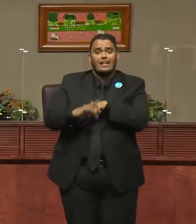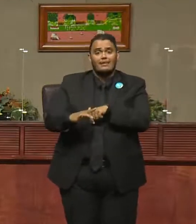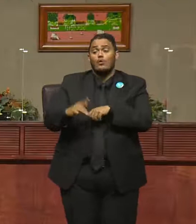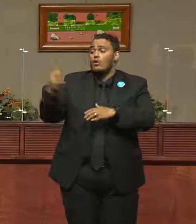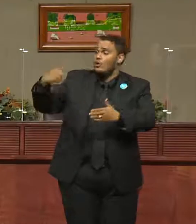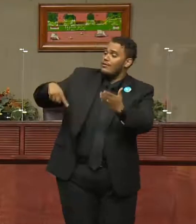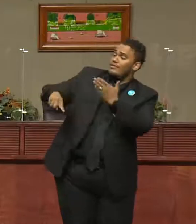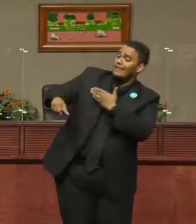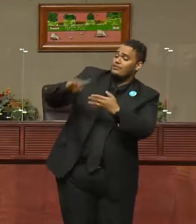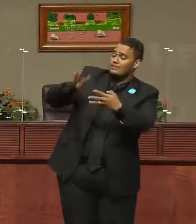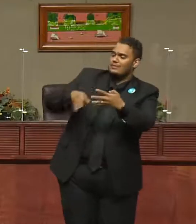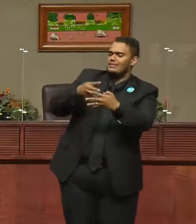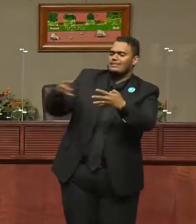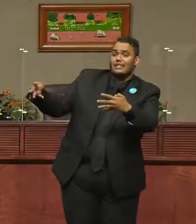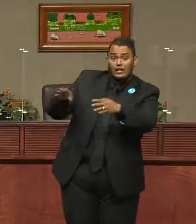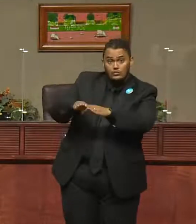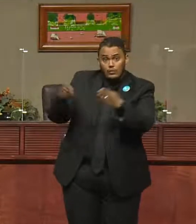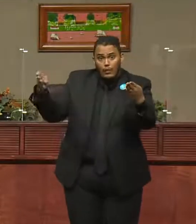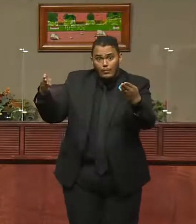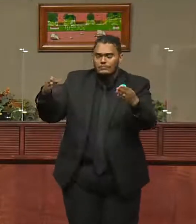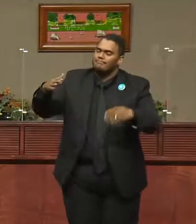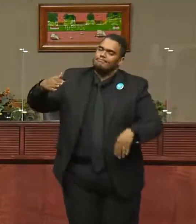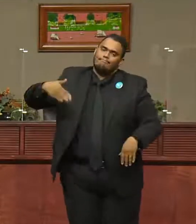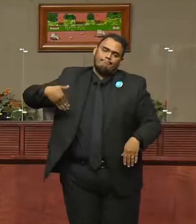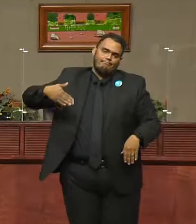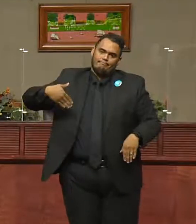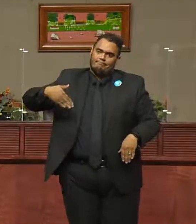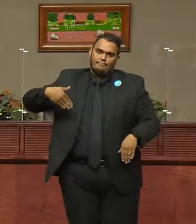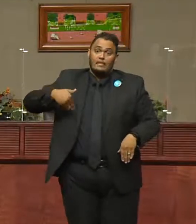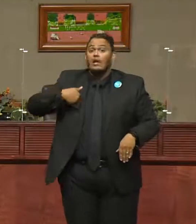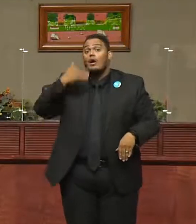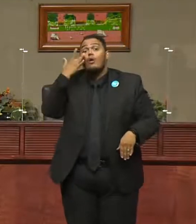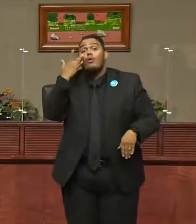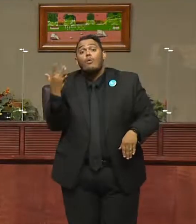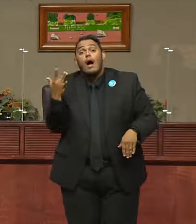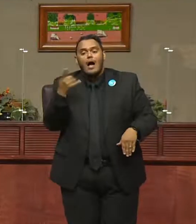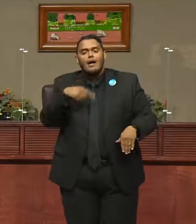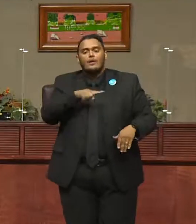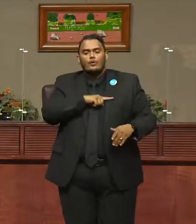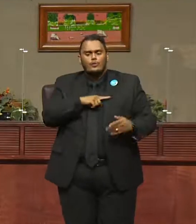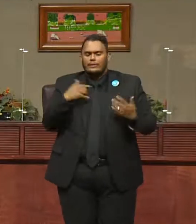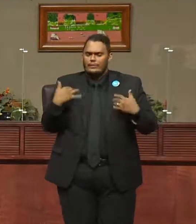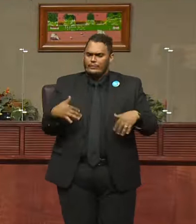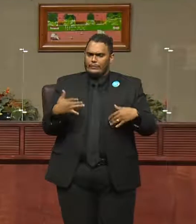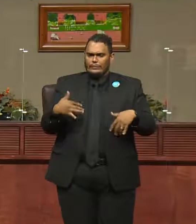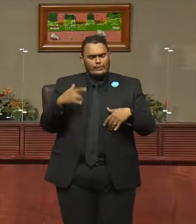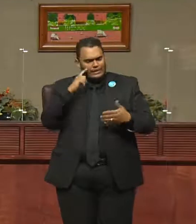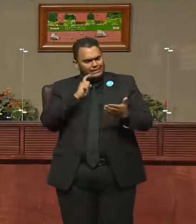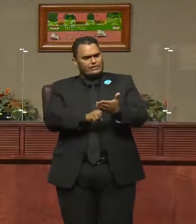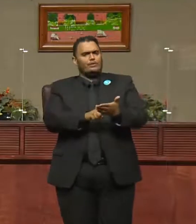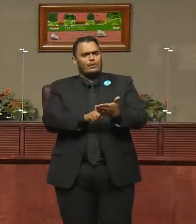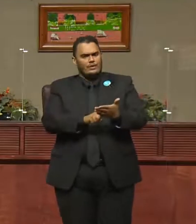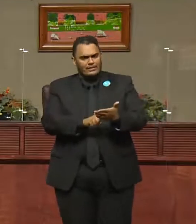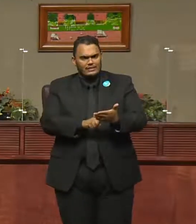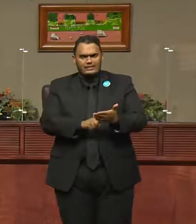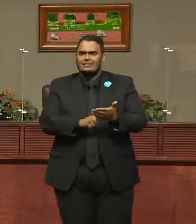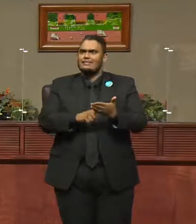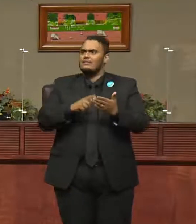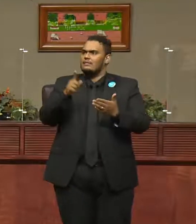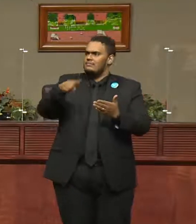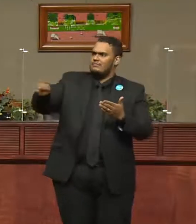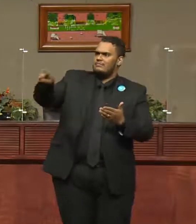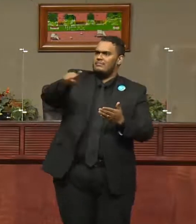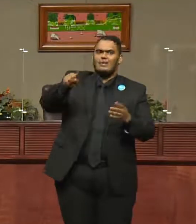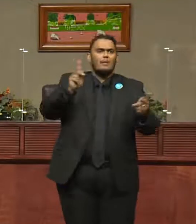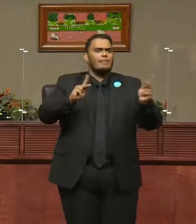week because, as the mayor mentioned, we are quickly realizing that it's a decrease in the demand for the vaccine. We